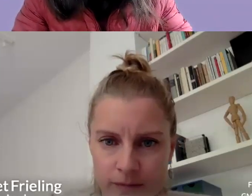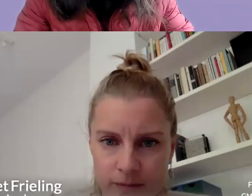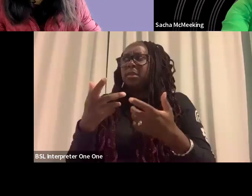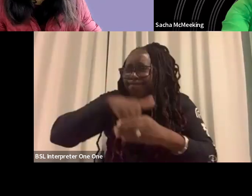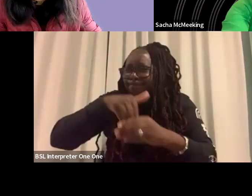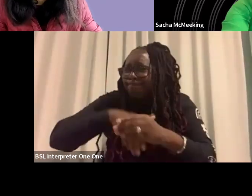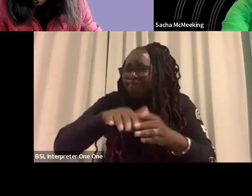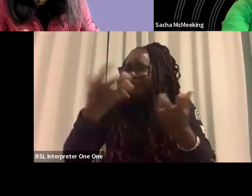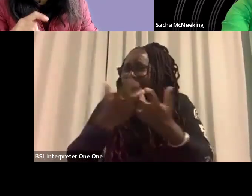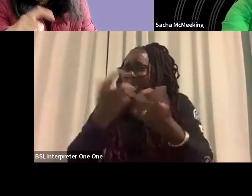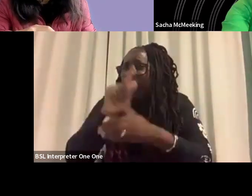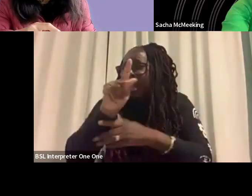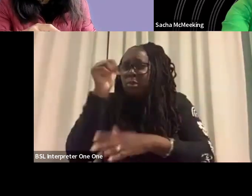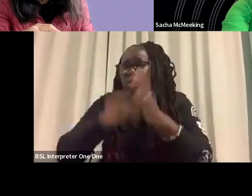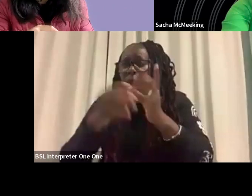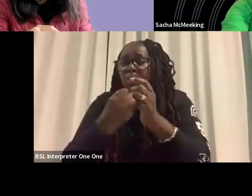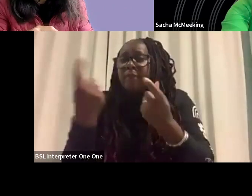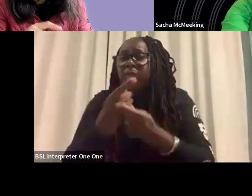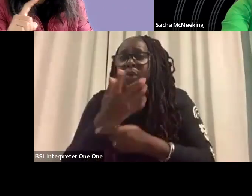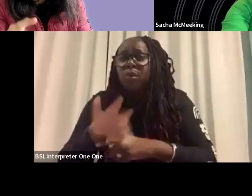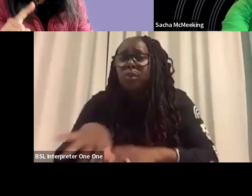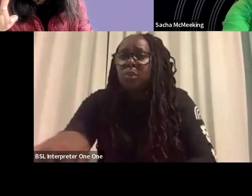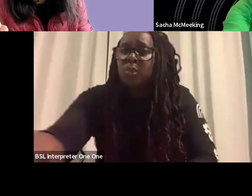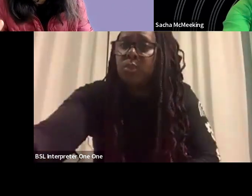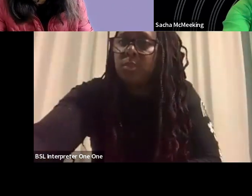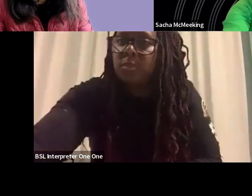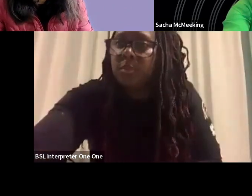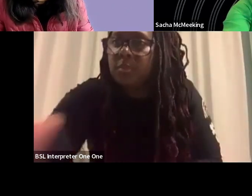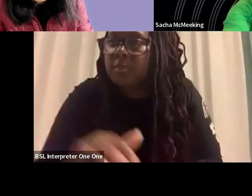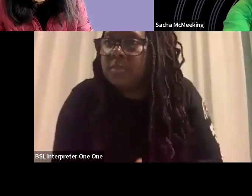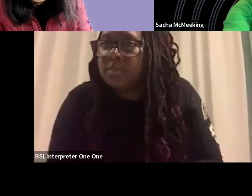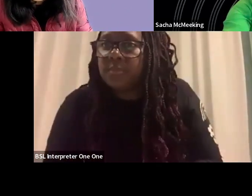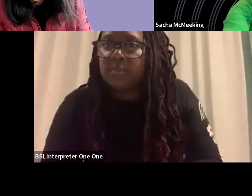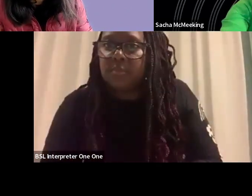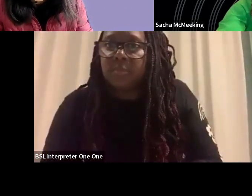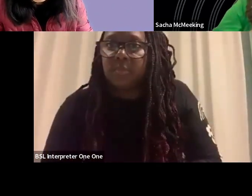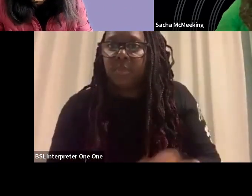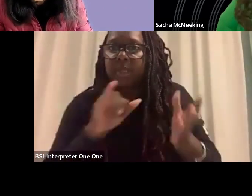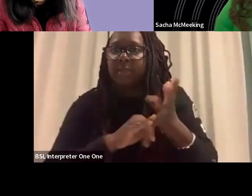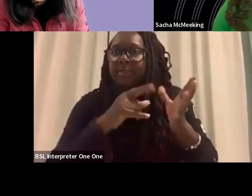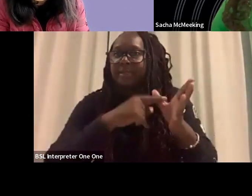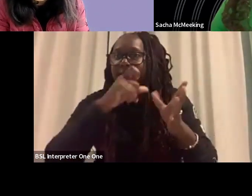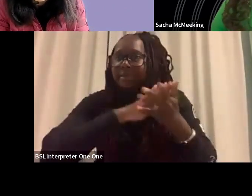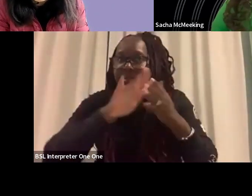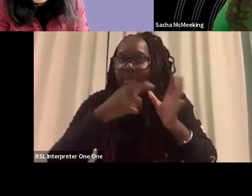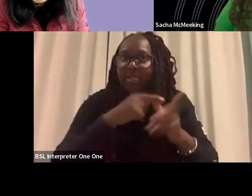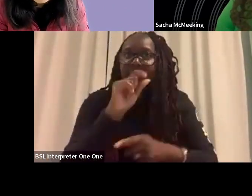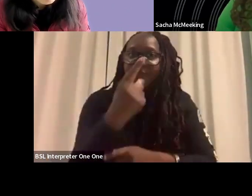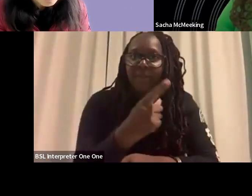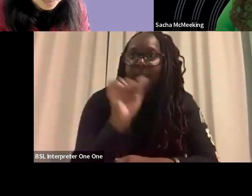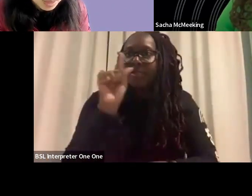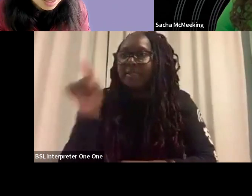I think maybe I'll start with Sasha, and then Latu, Natalie, and then go to Margaret to add any additional